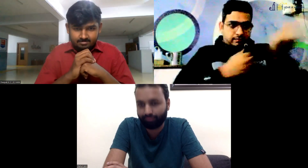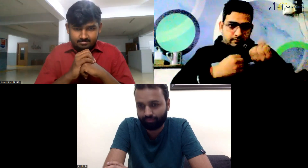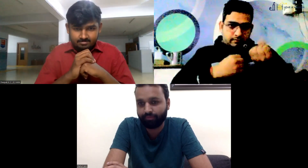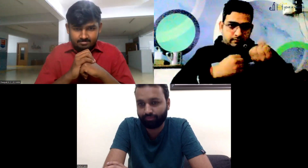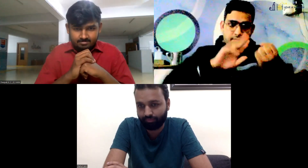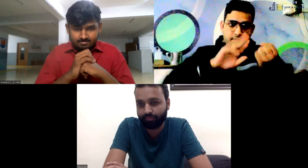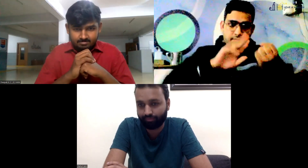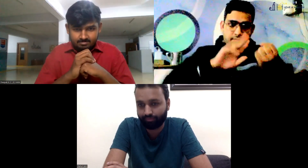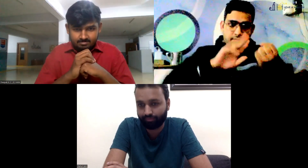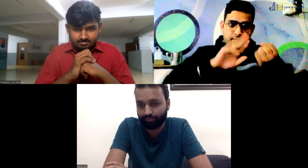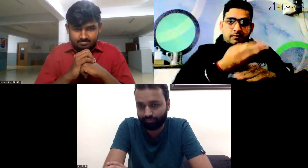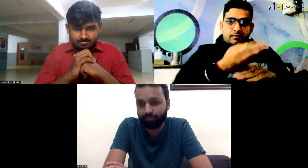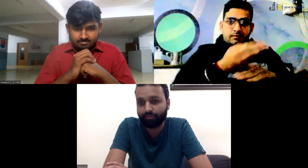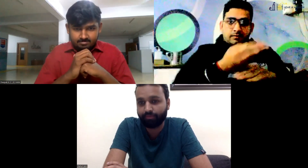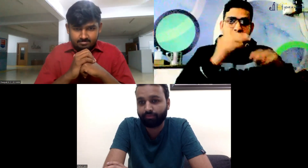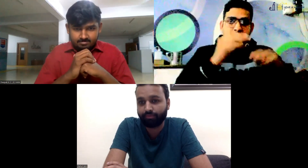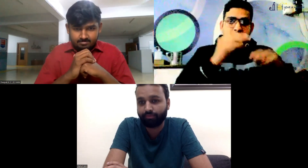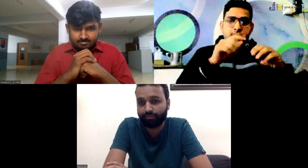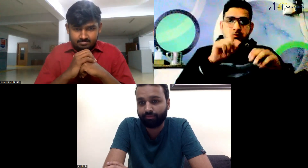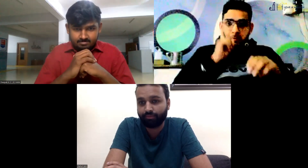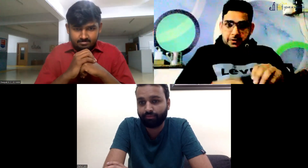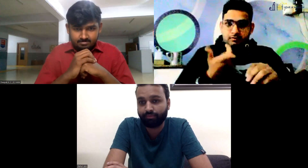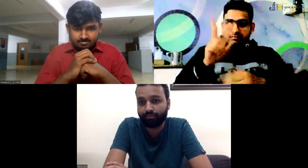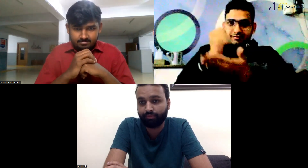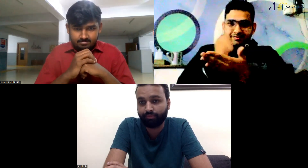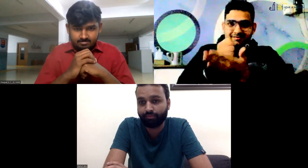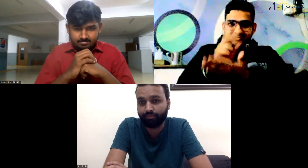when the application, if that is done,